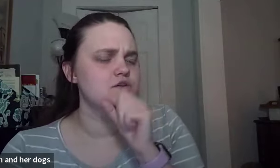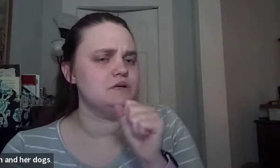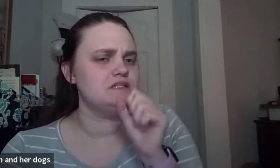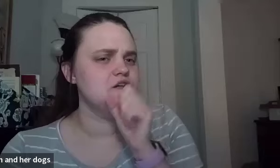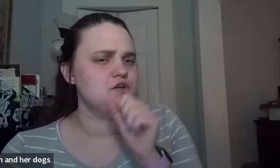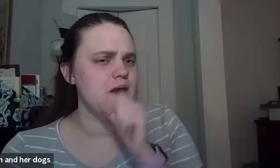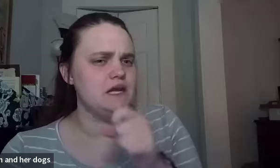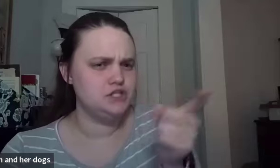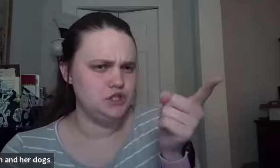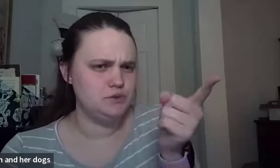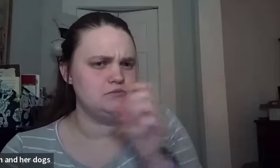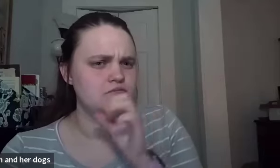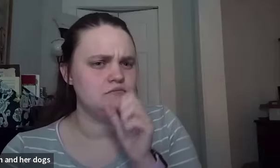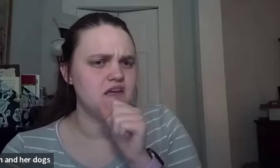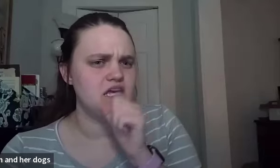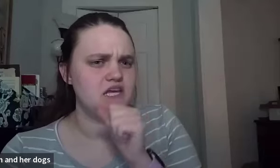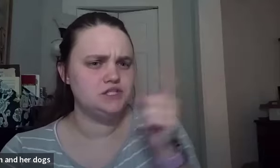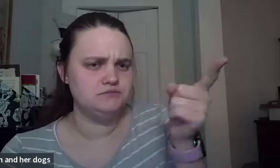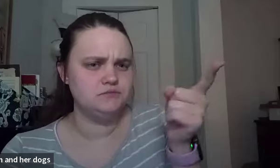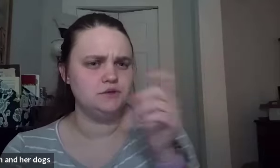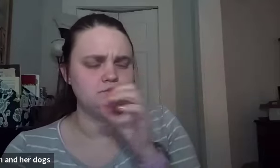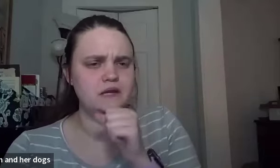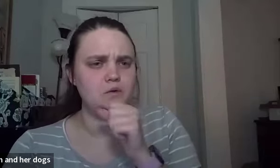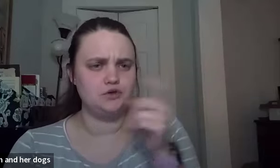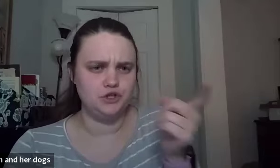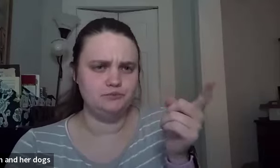So it's like you do age you. Age you. How old are you?